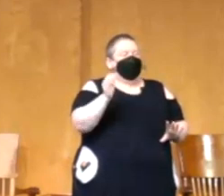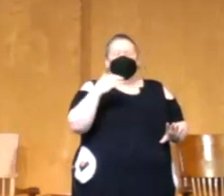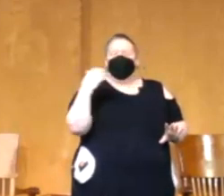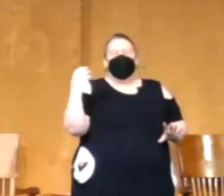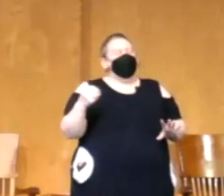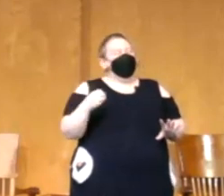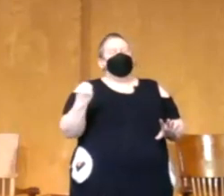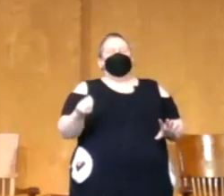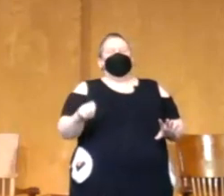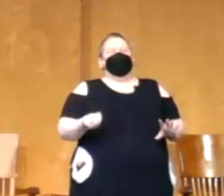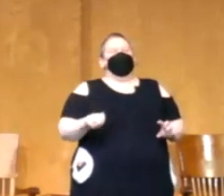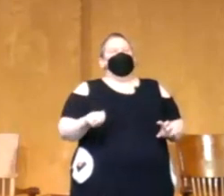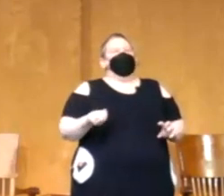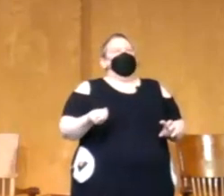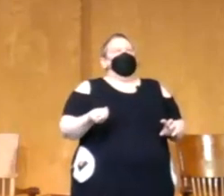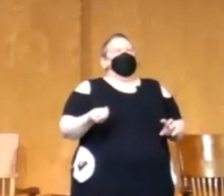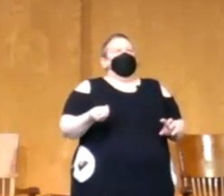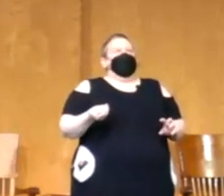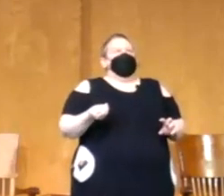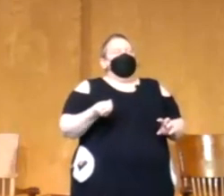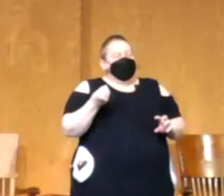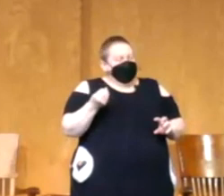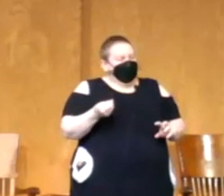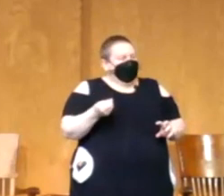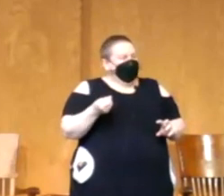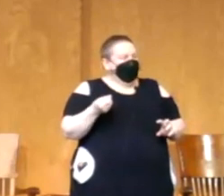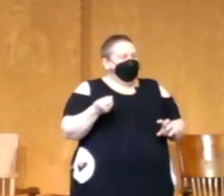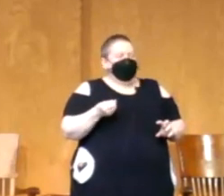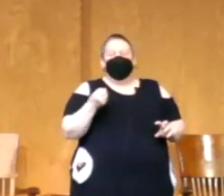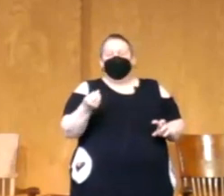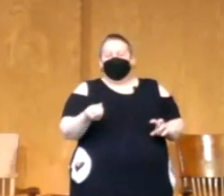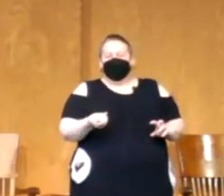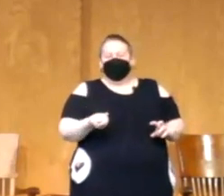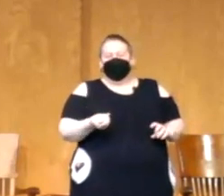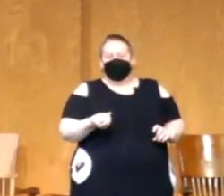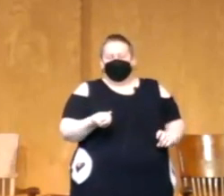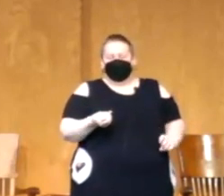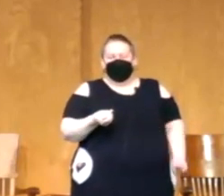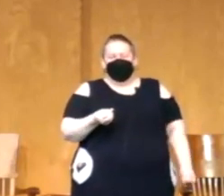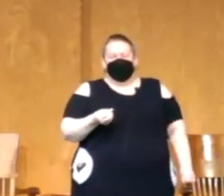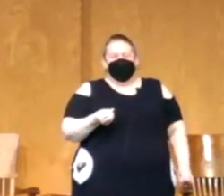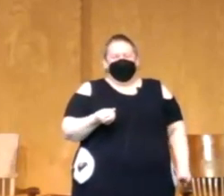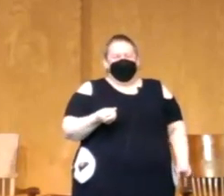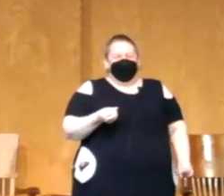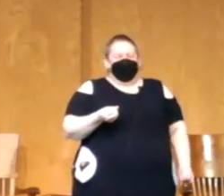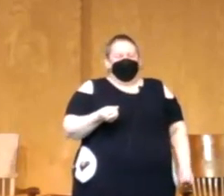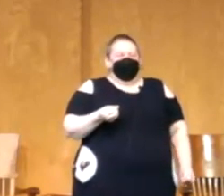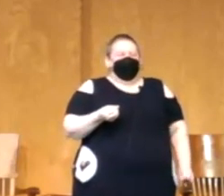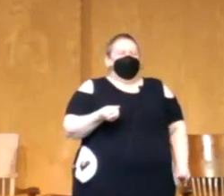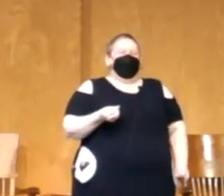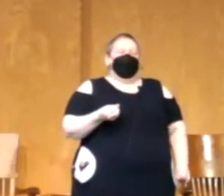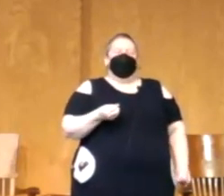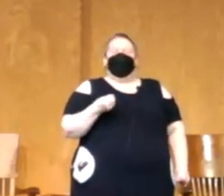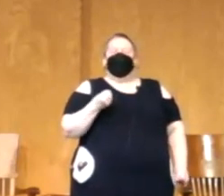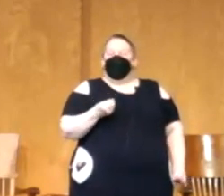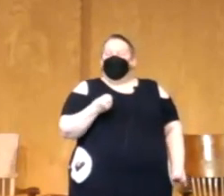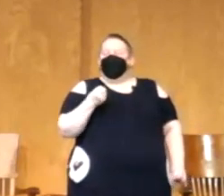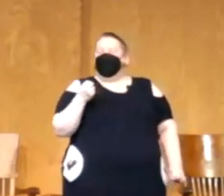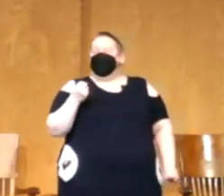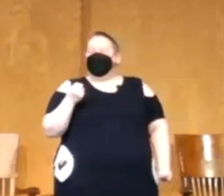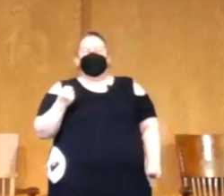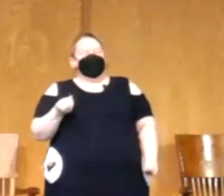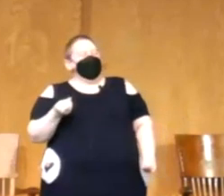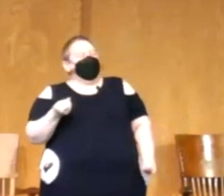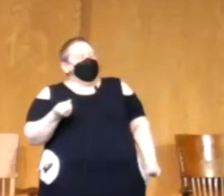These are what we might call glimpses of heaven. they are